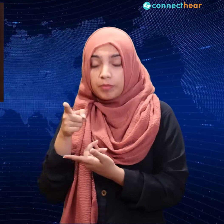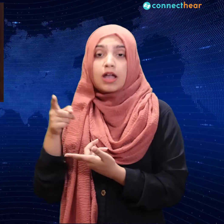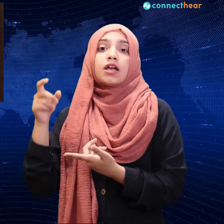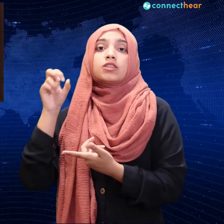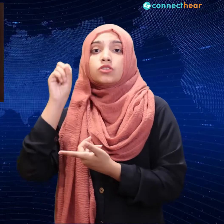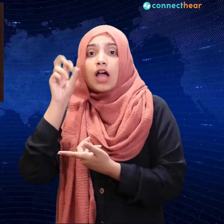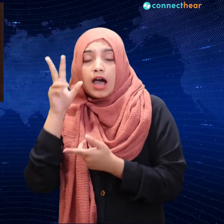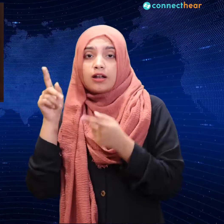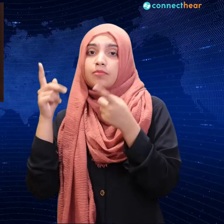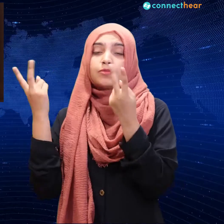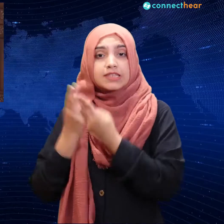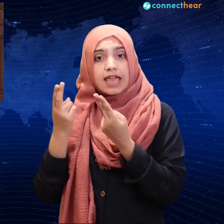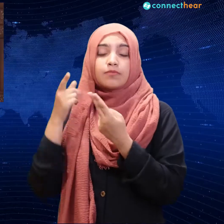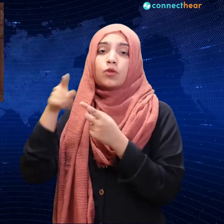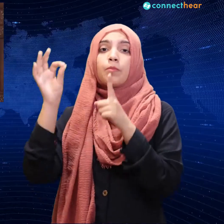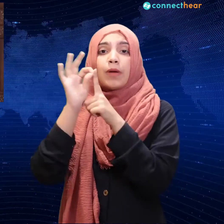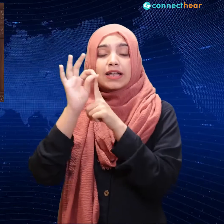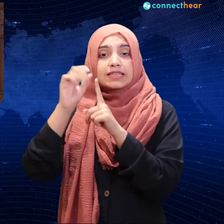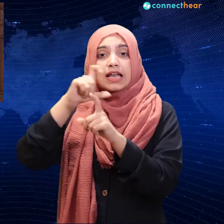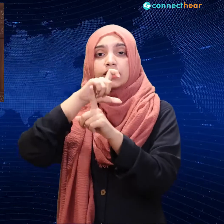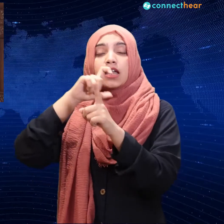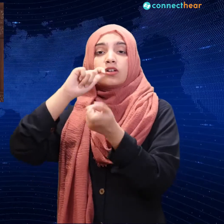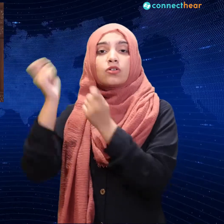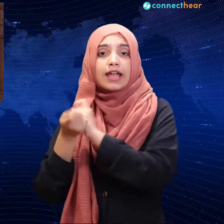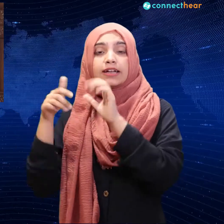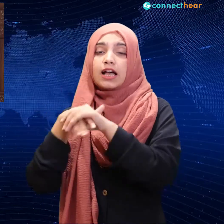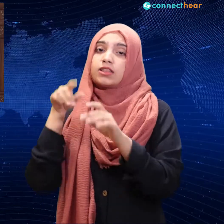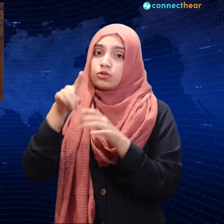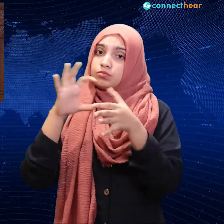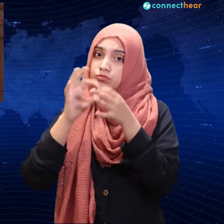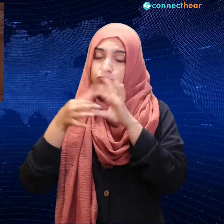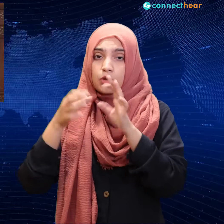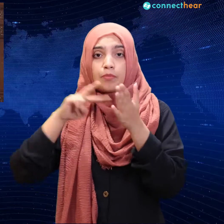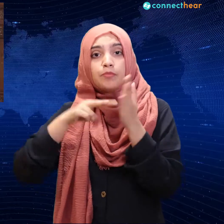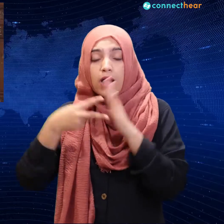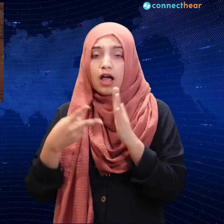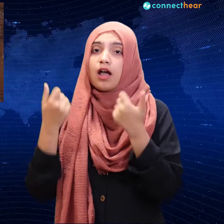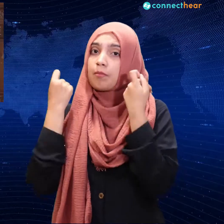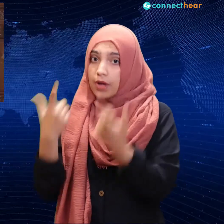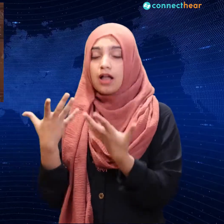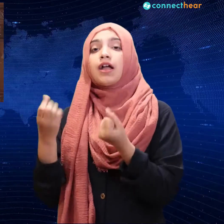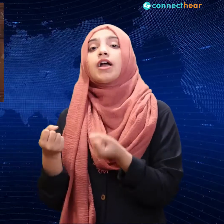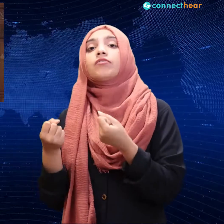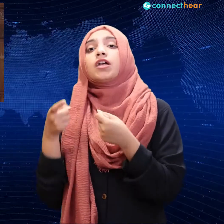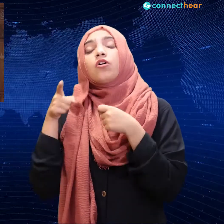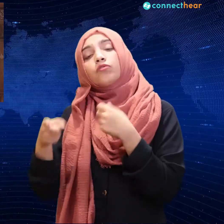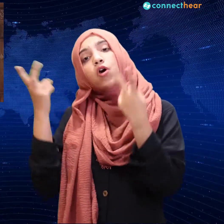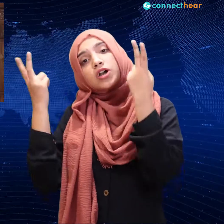have said that women shouldn't play cricket. In fact, they've said women shouldn't be involved in sport at all. This is the sort